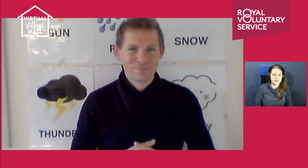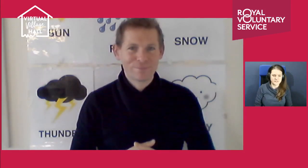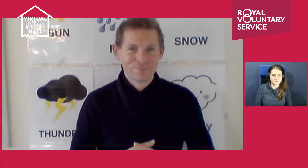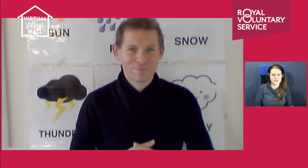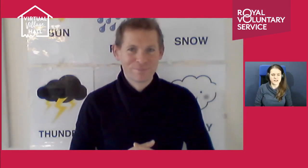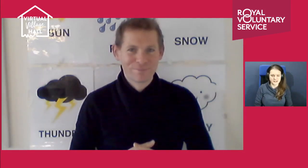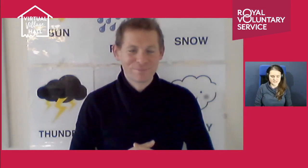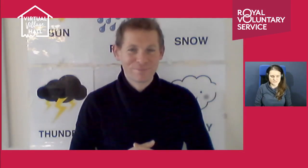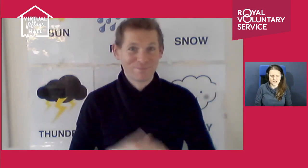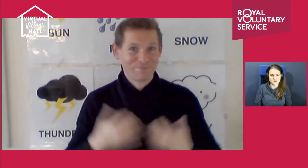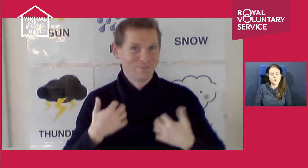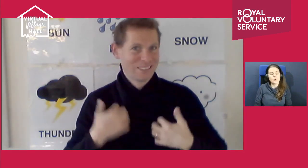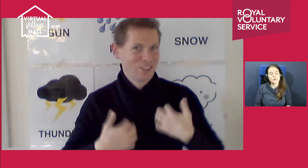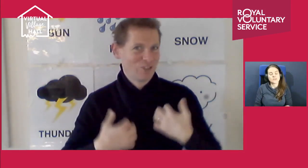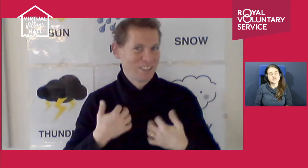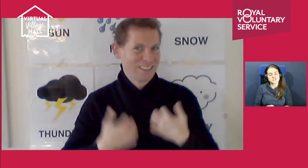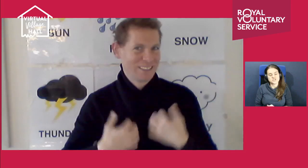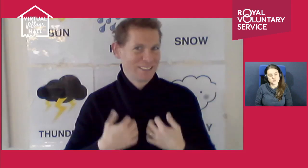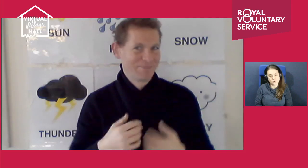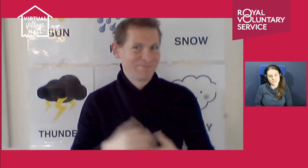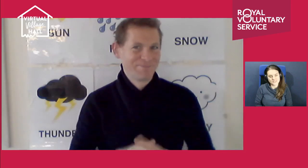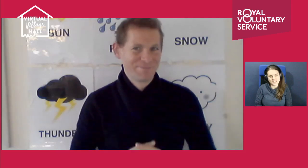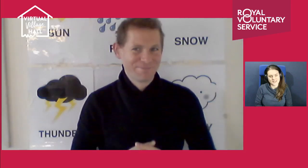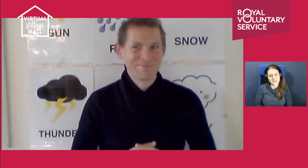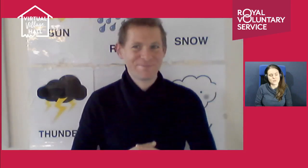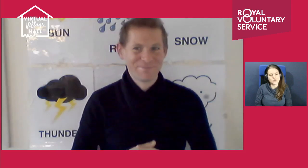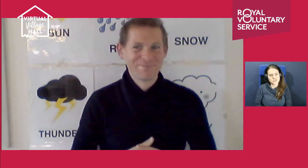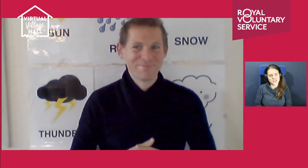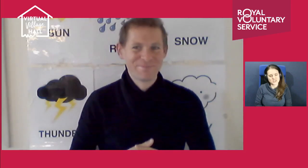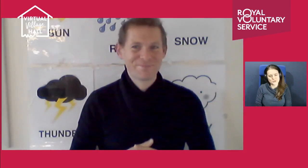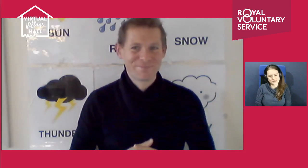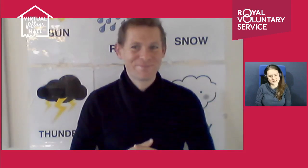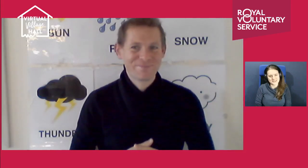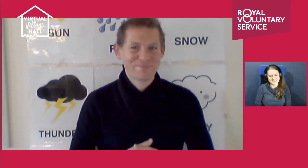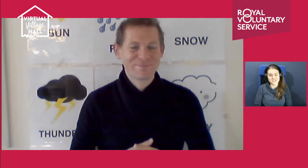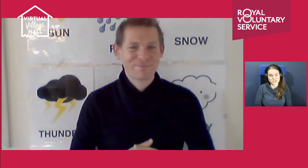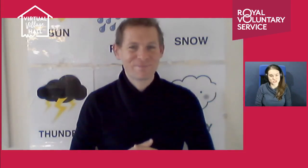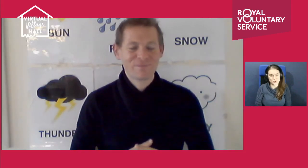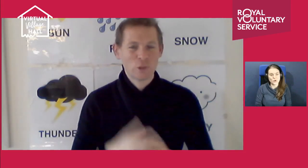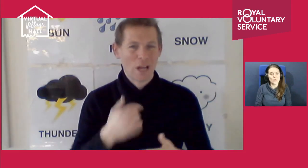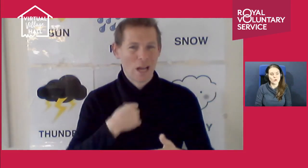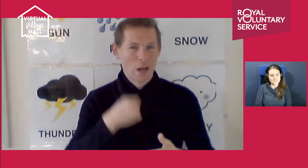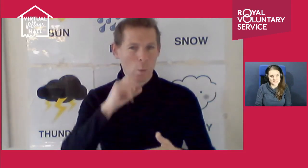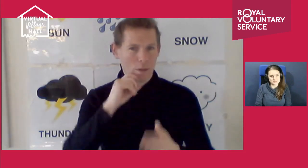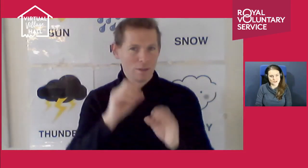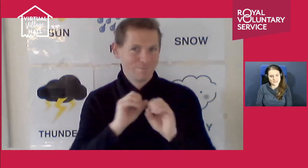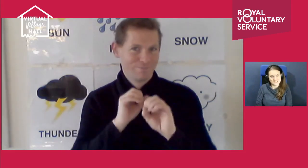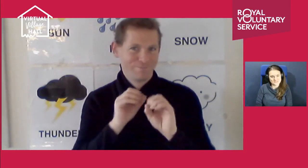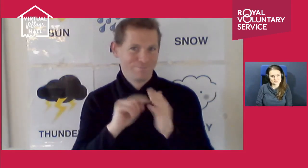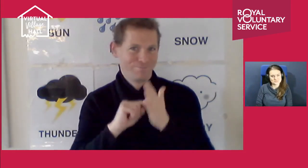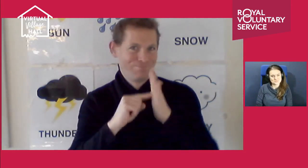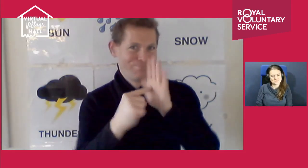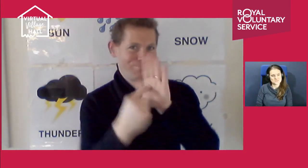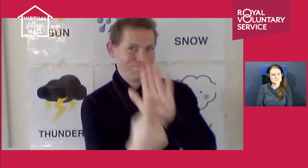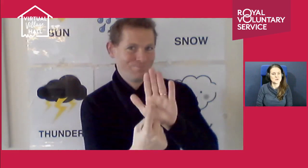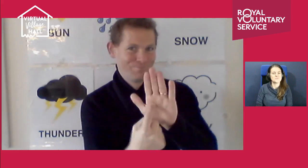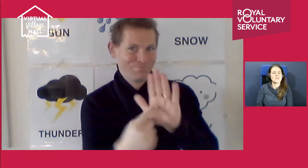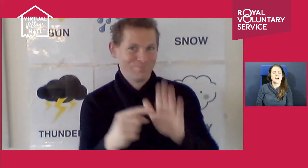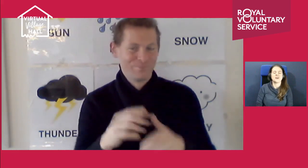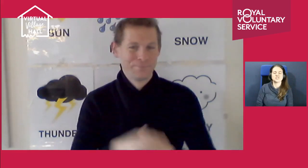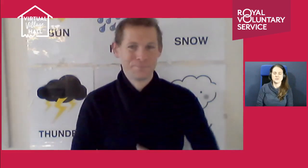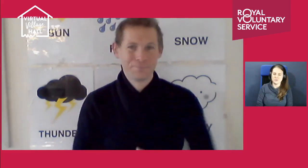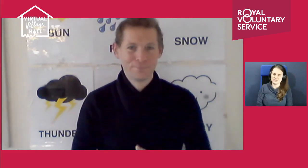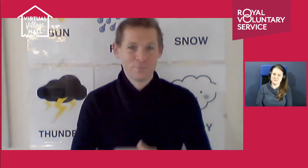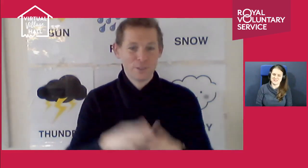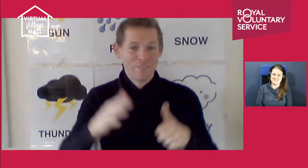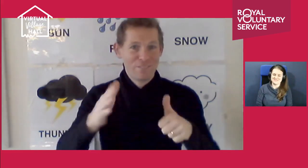describe heavy rain, light rain. We actually just use the one sign and we change how we sign it to show what the type of rain is. So